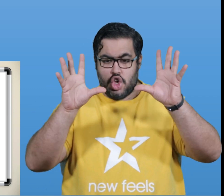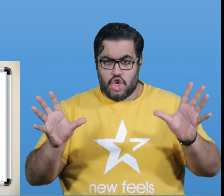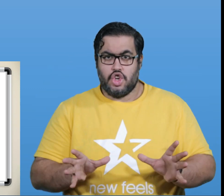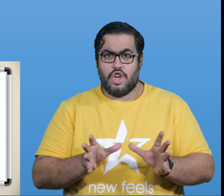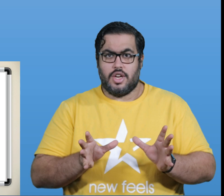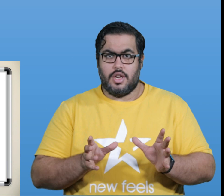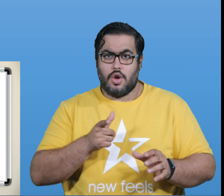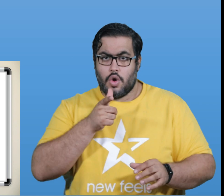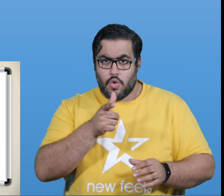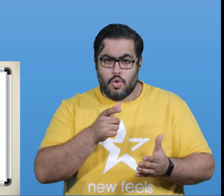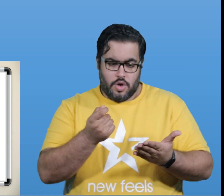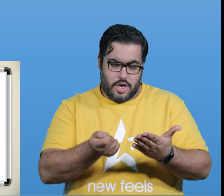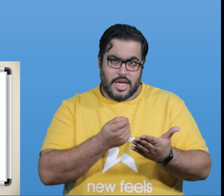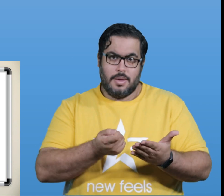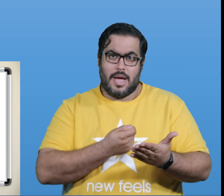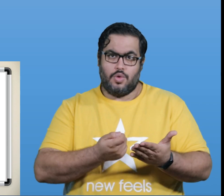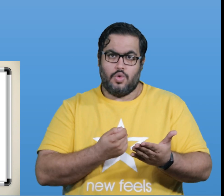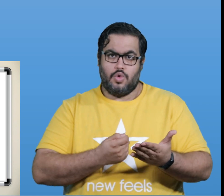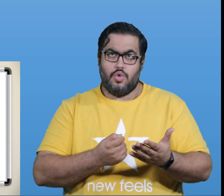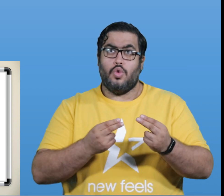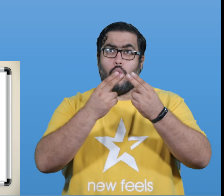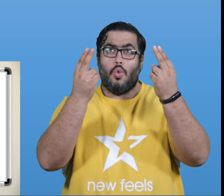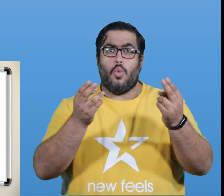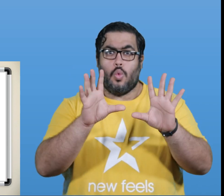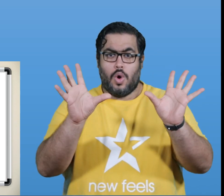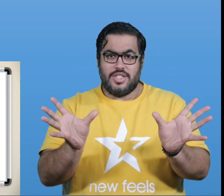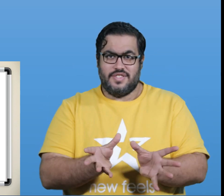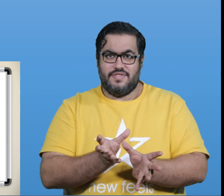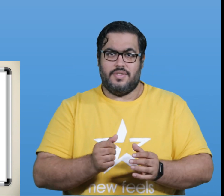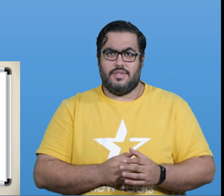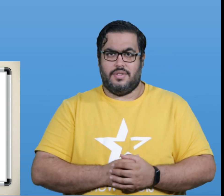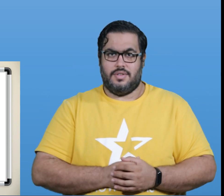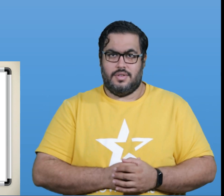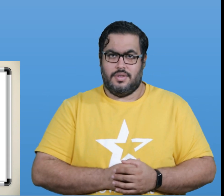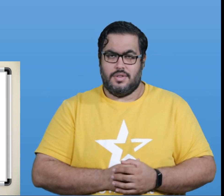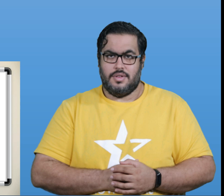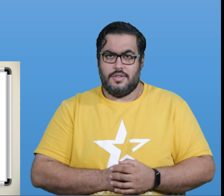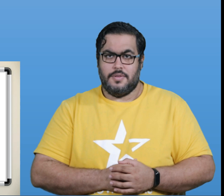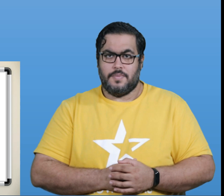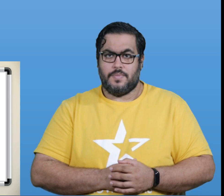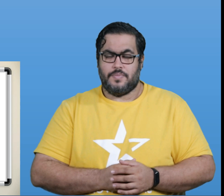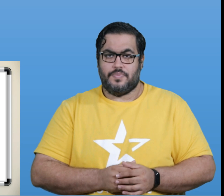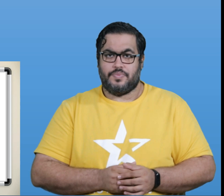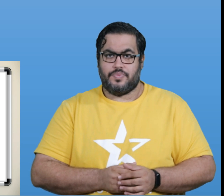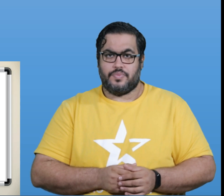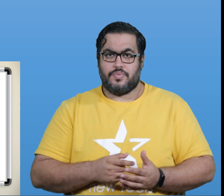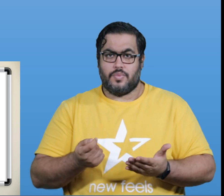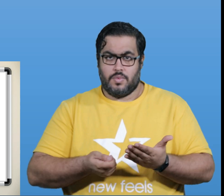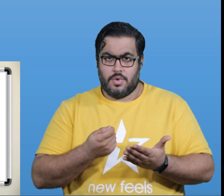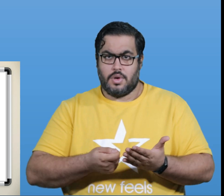object, a person, a place, or a thing, and so on. And the goal is to write a topic